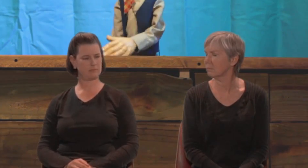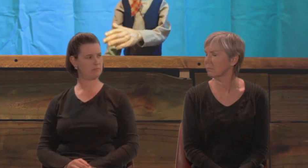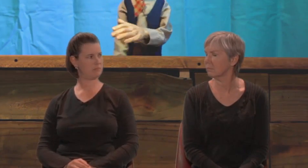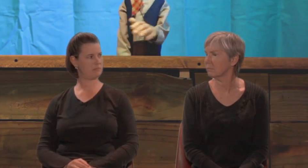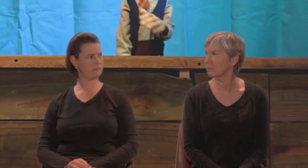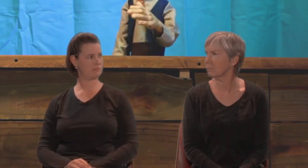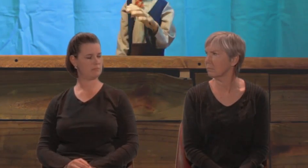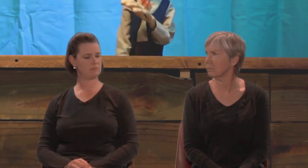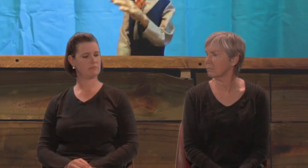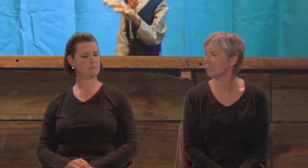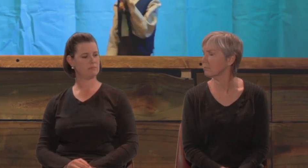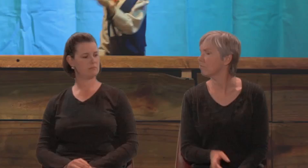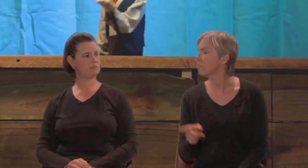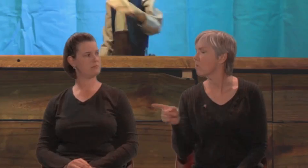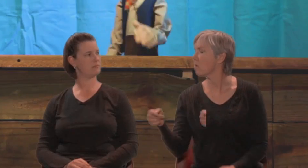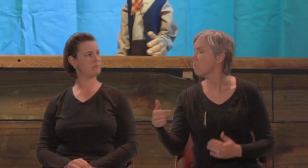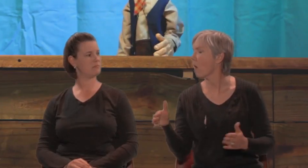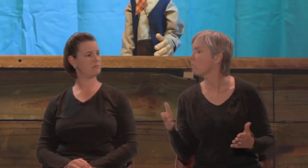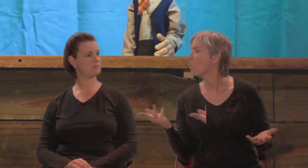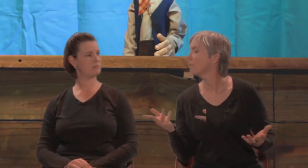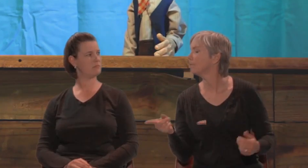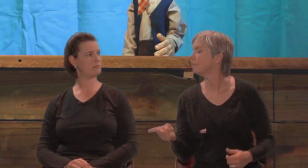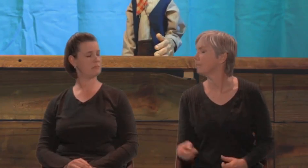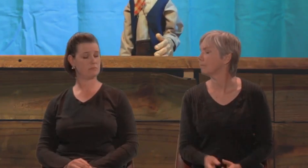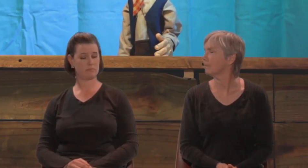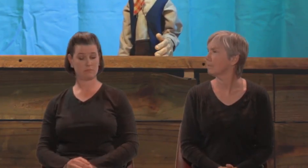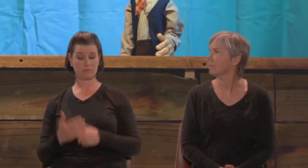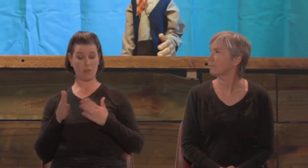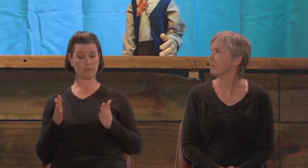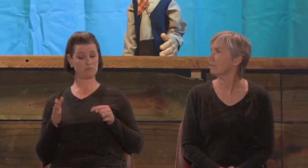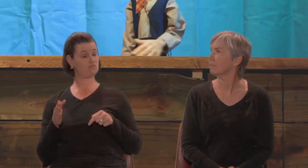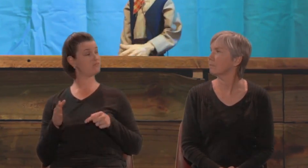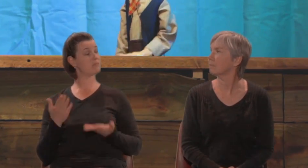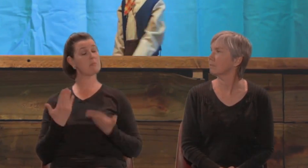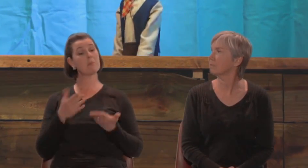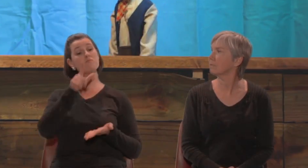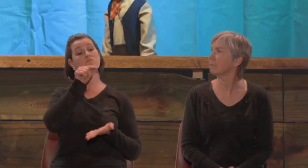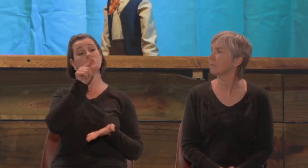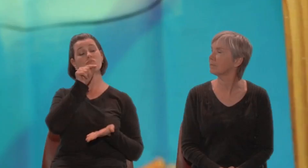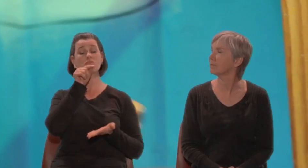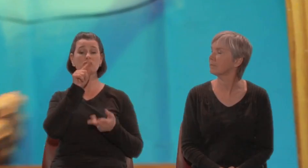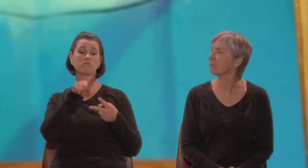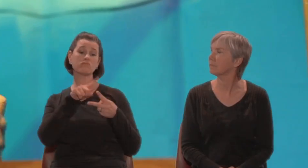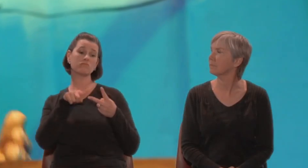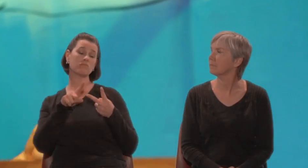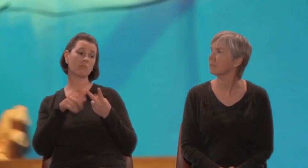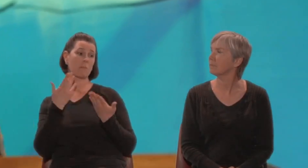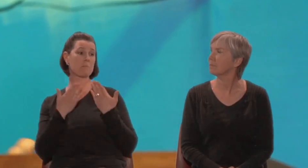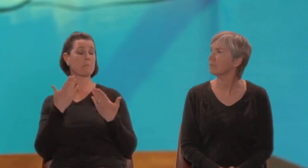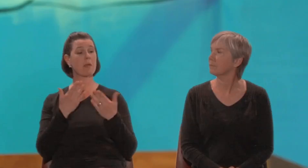What might it be that you've got in that box? Well, it might be a parrot, or it might